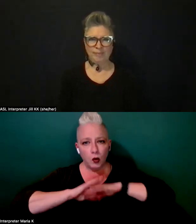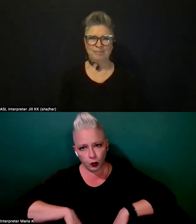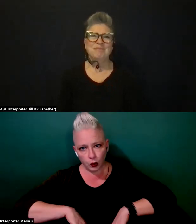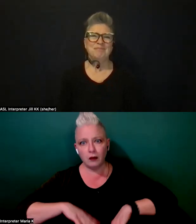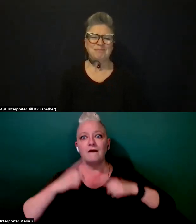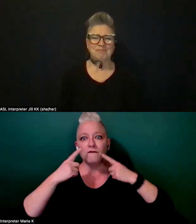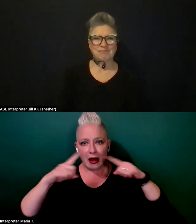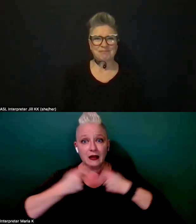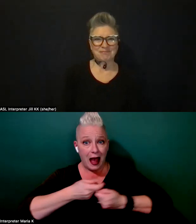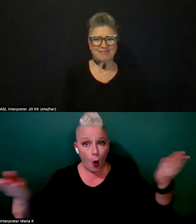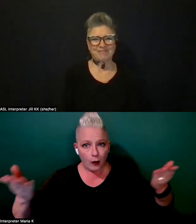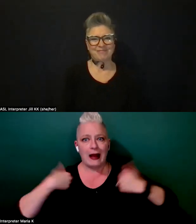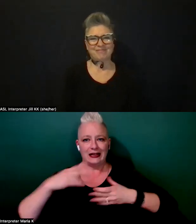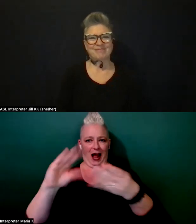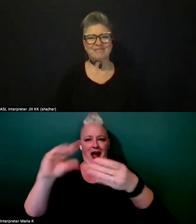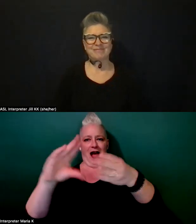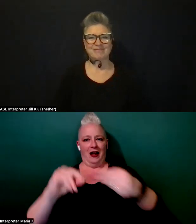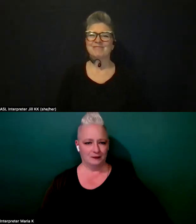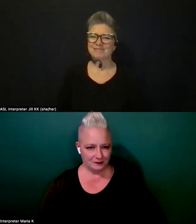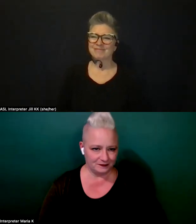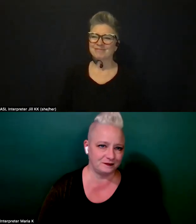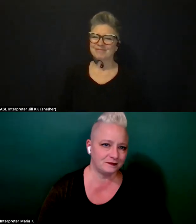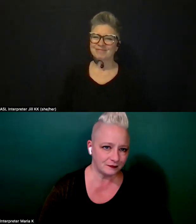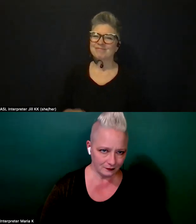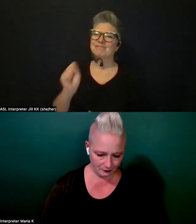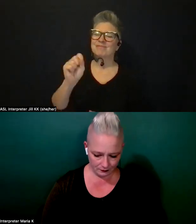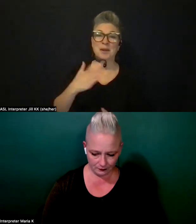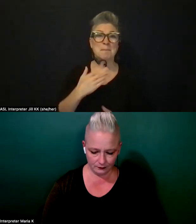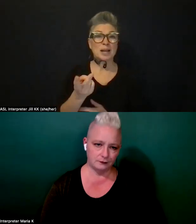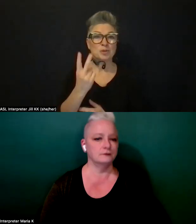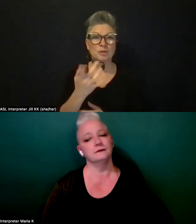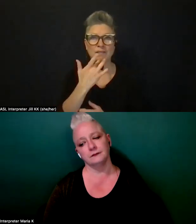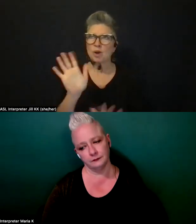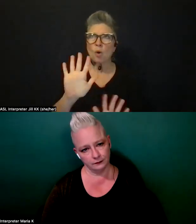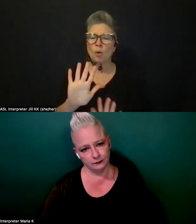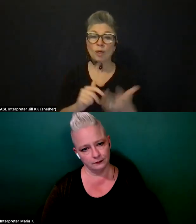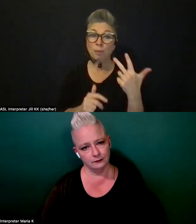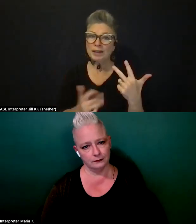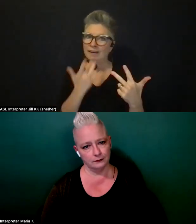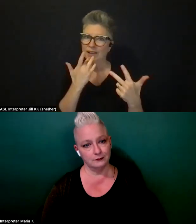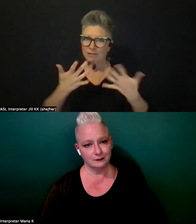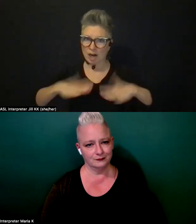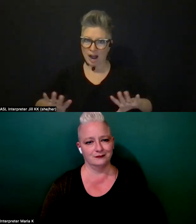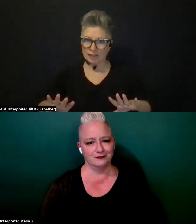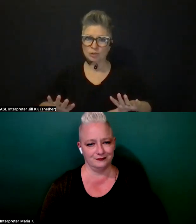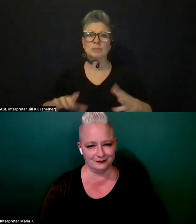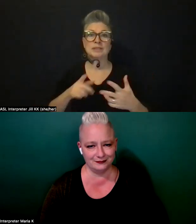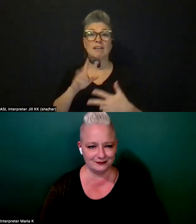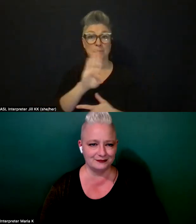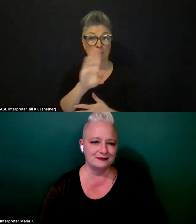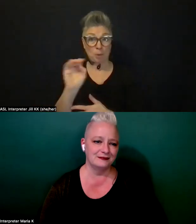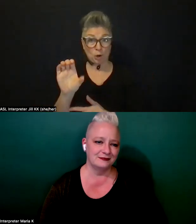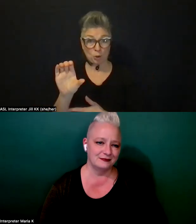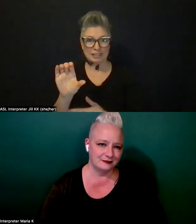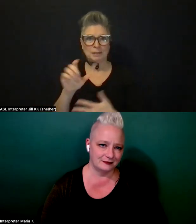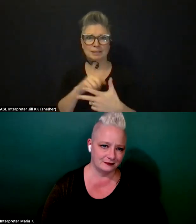it. Yeah. My two favorite, my three favorite cartoons of the Baltimore Christmas.